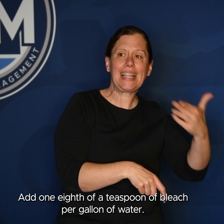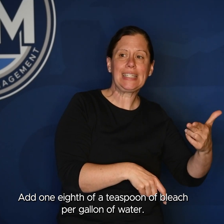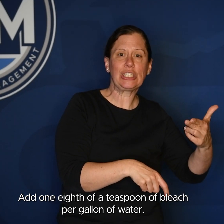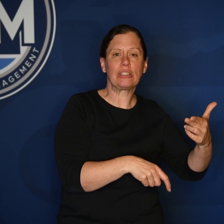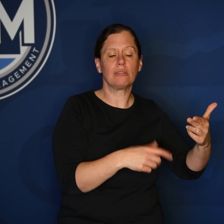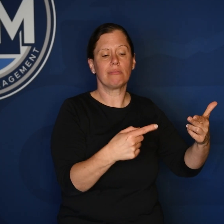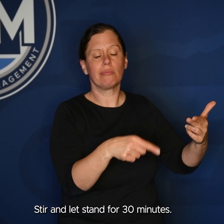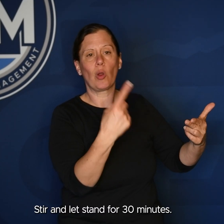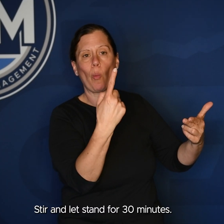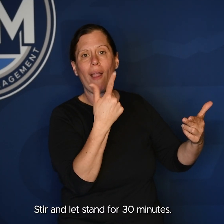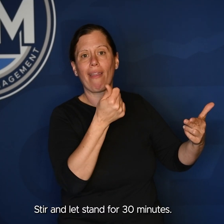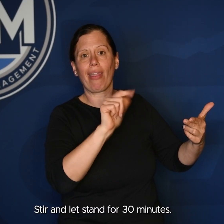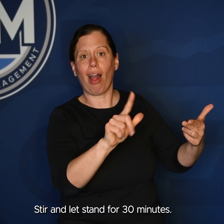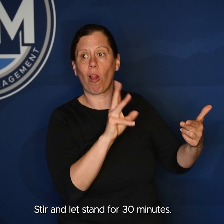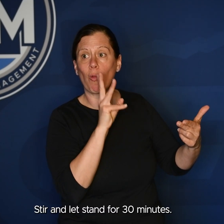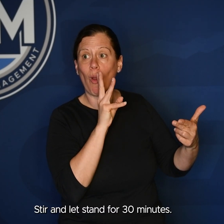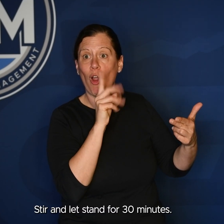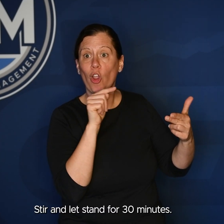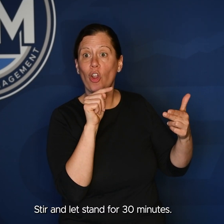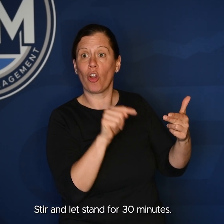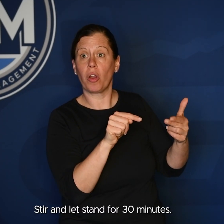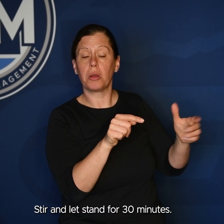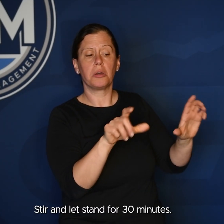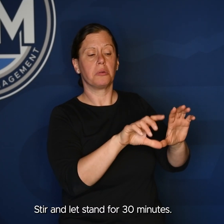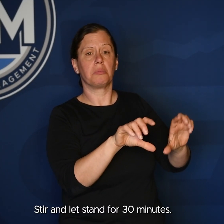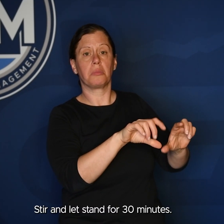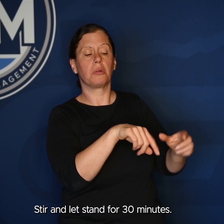water. Stir and let stand for 30 minutes.